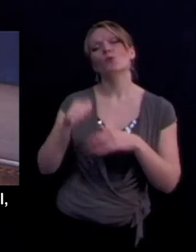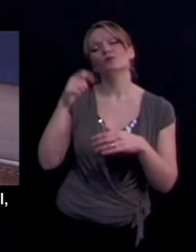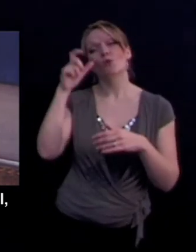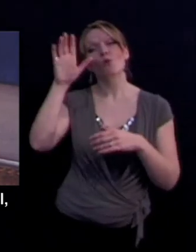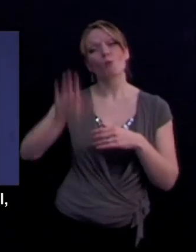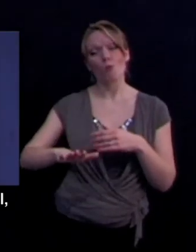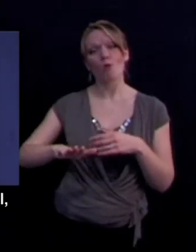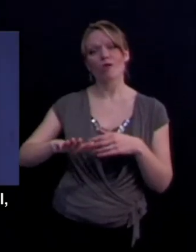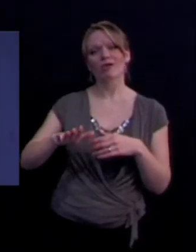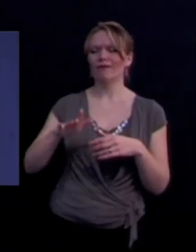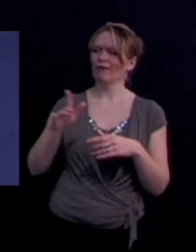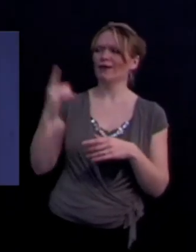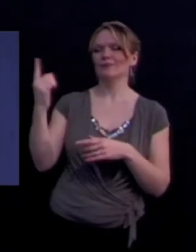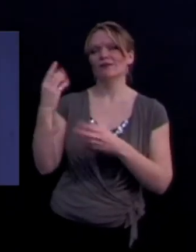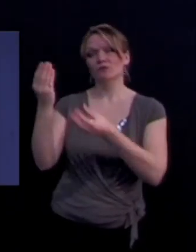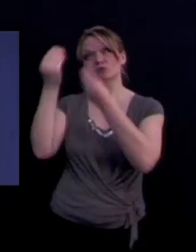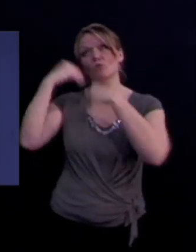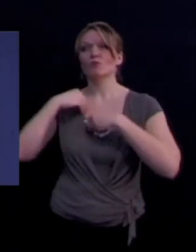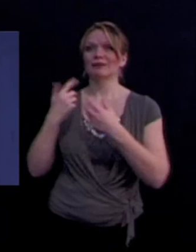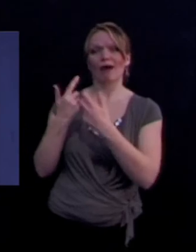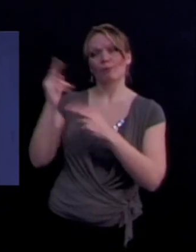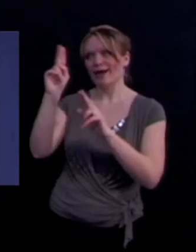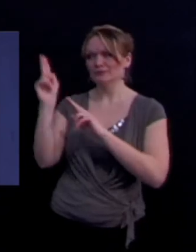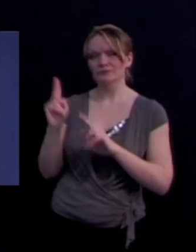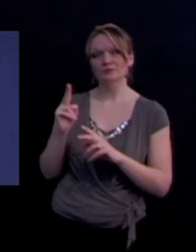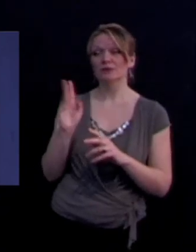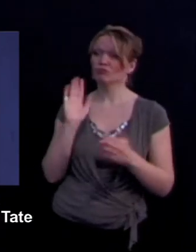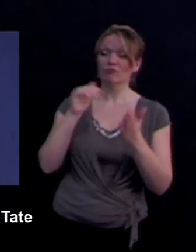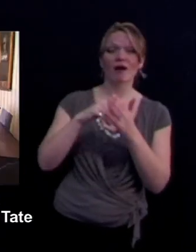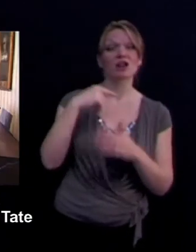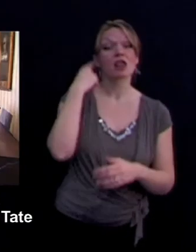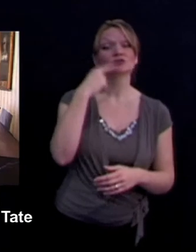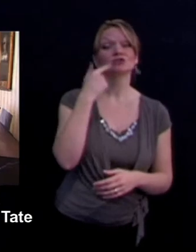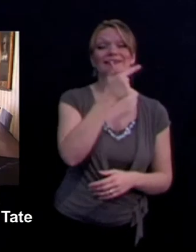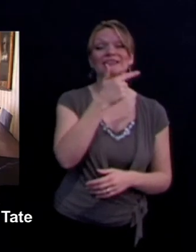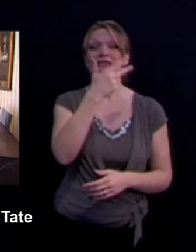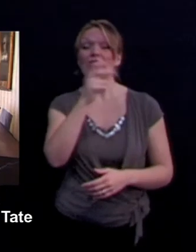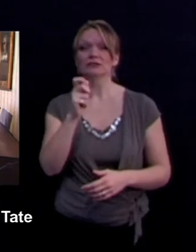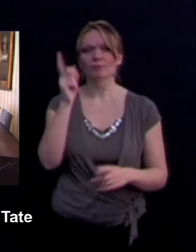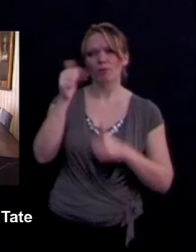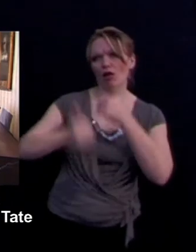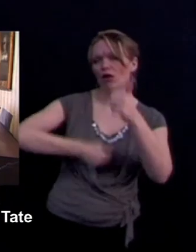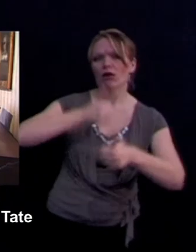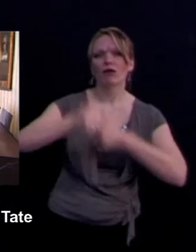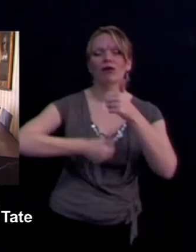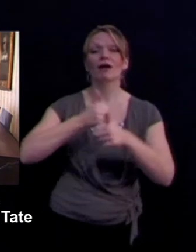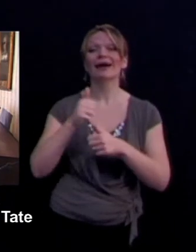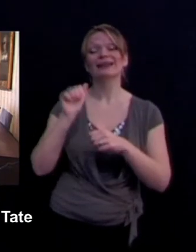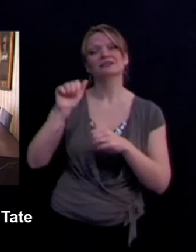self-taught and was hailed as a genius when he arrived in London in 1780. His paintings hang in both the Louvre and the